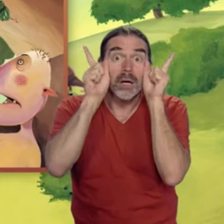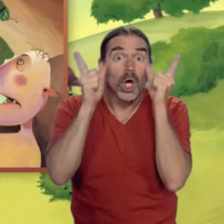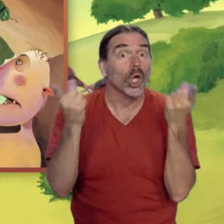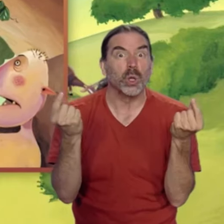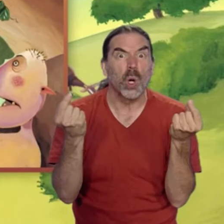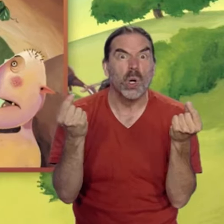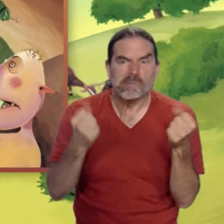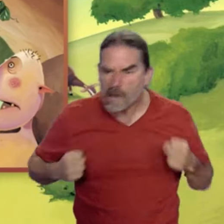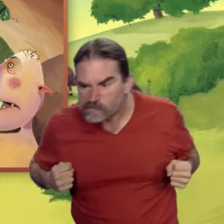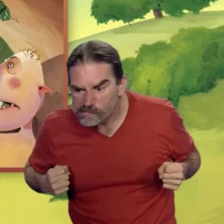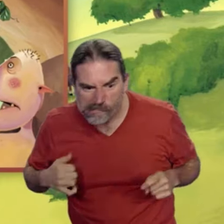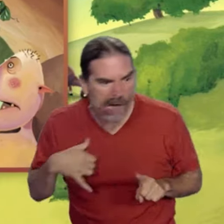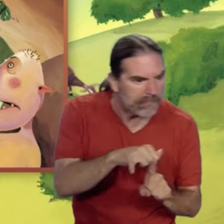creatures who lived under the bridge.